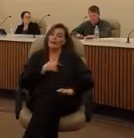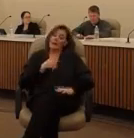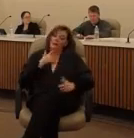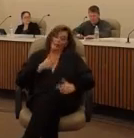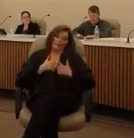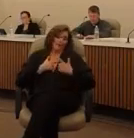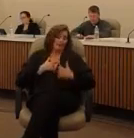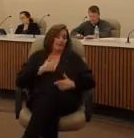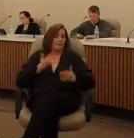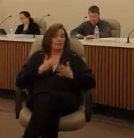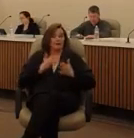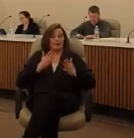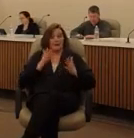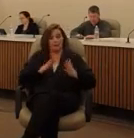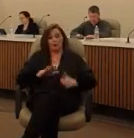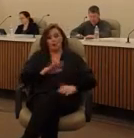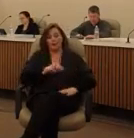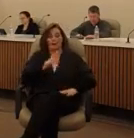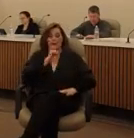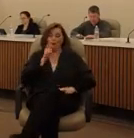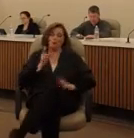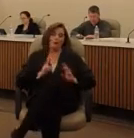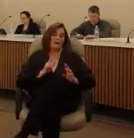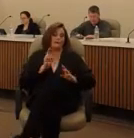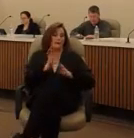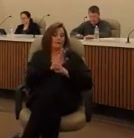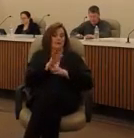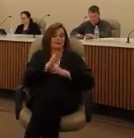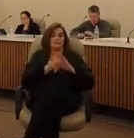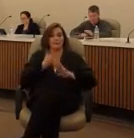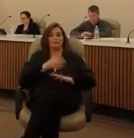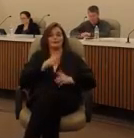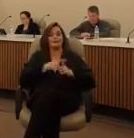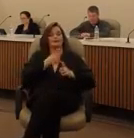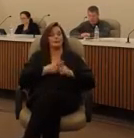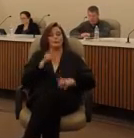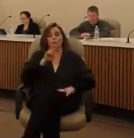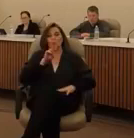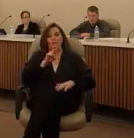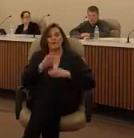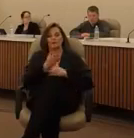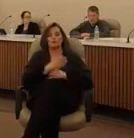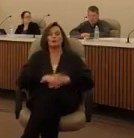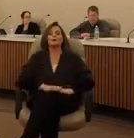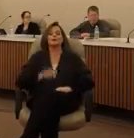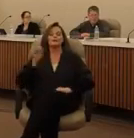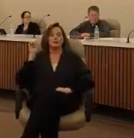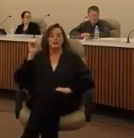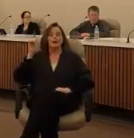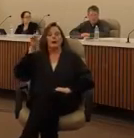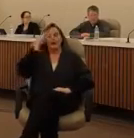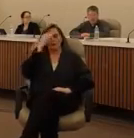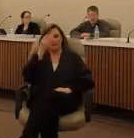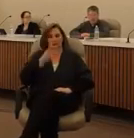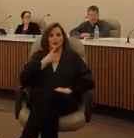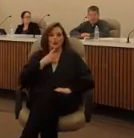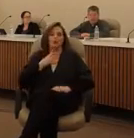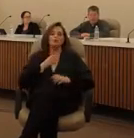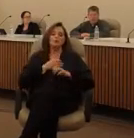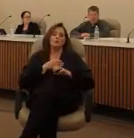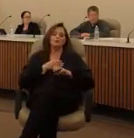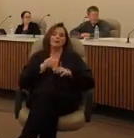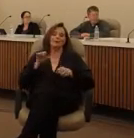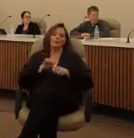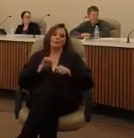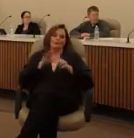in my backyard, I wouldn't want people, Right, a business operating until 2 a.m. right. I will point out that the gas station predated almost